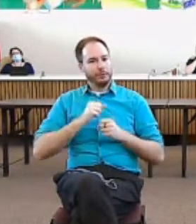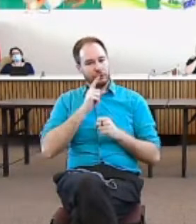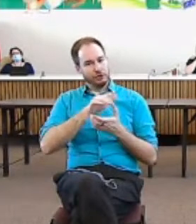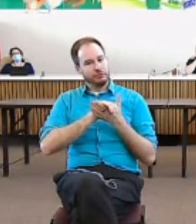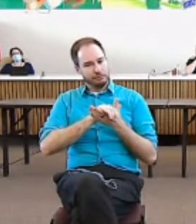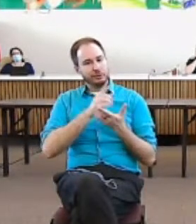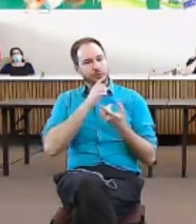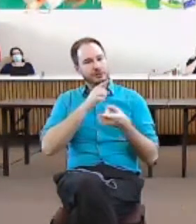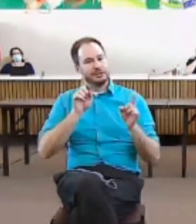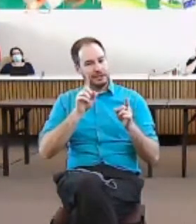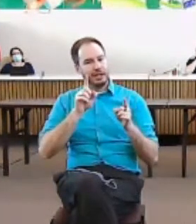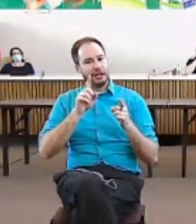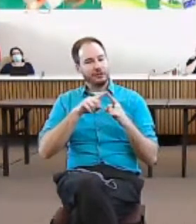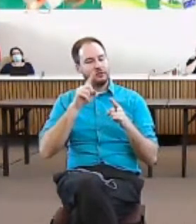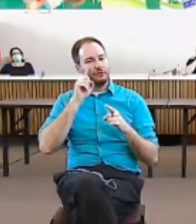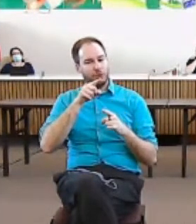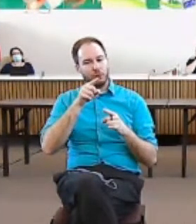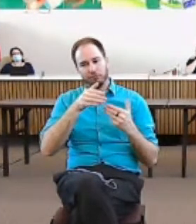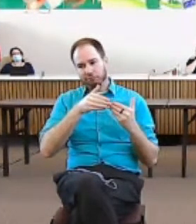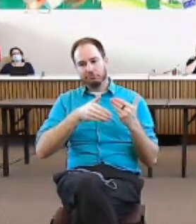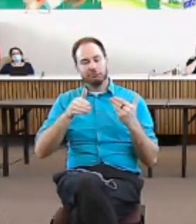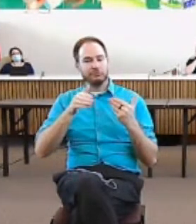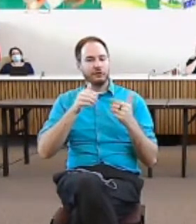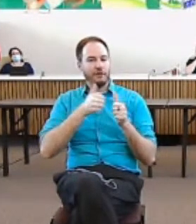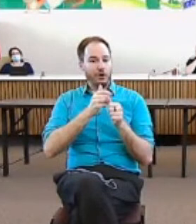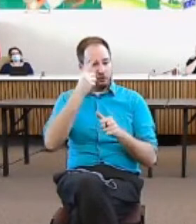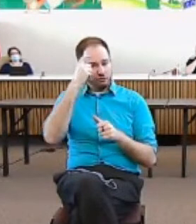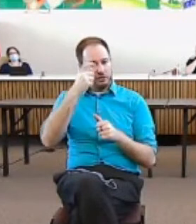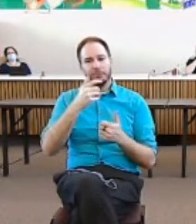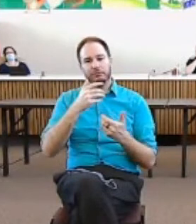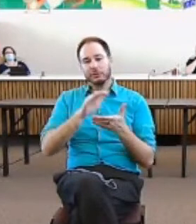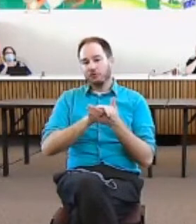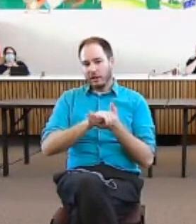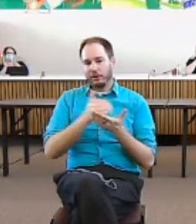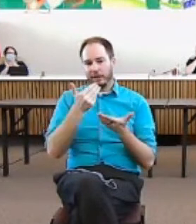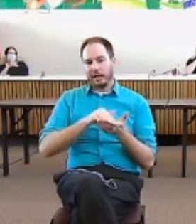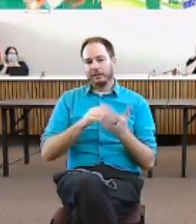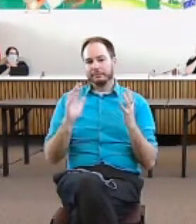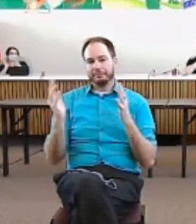continued success as you pursue your dreams. Congratulations.